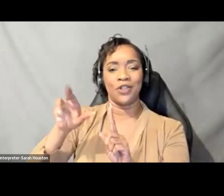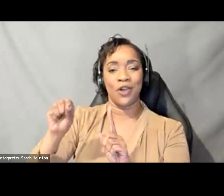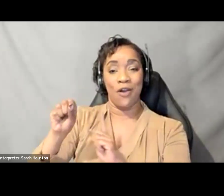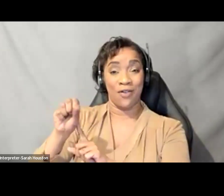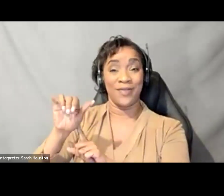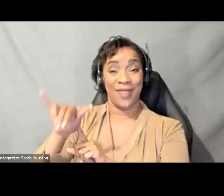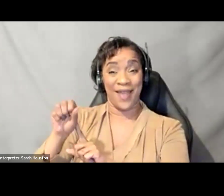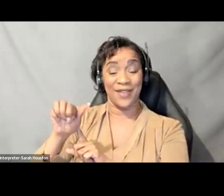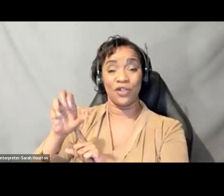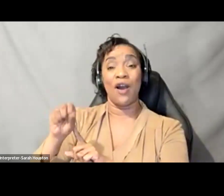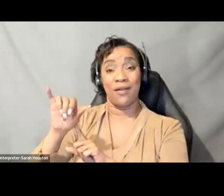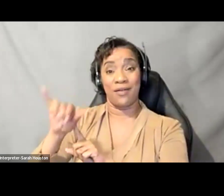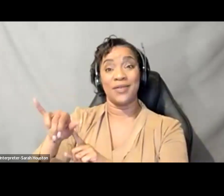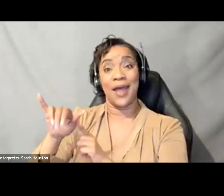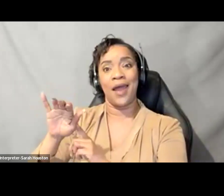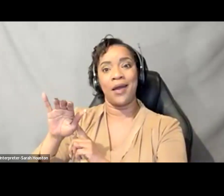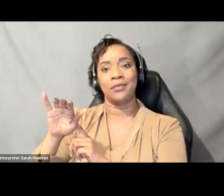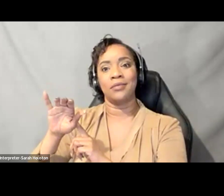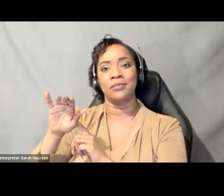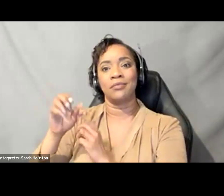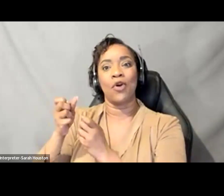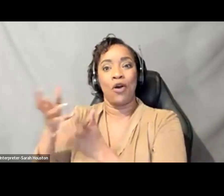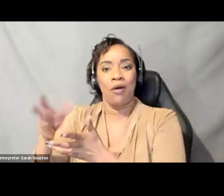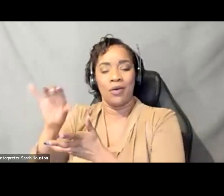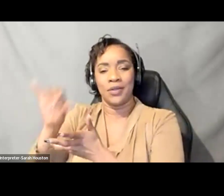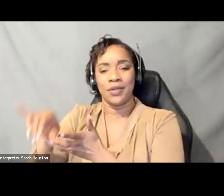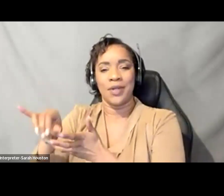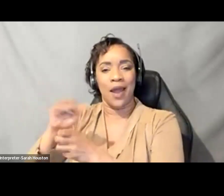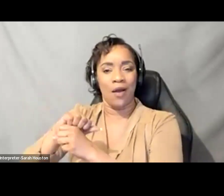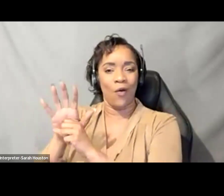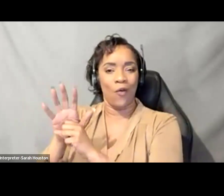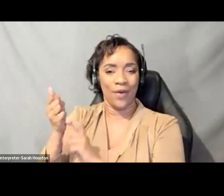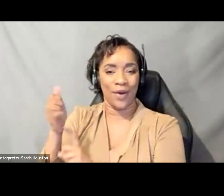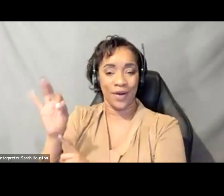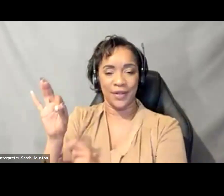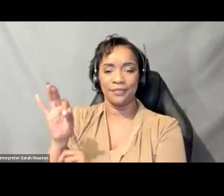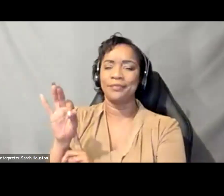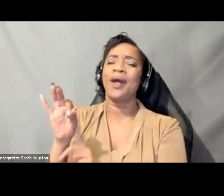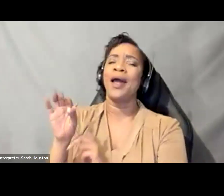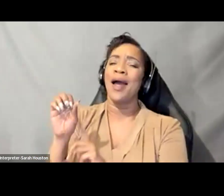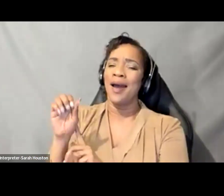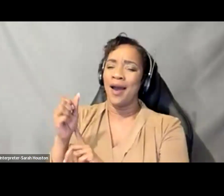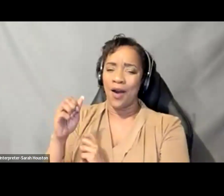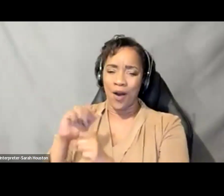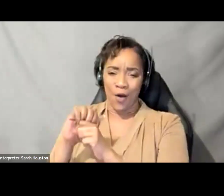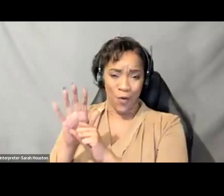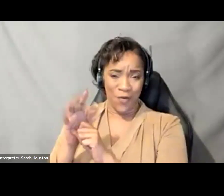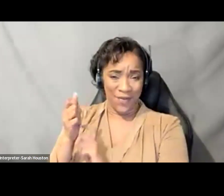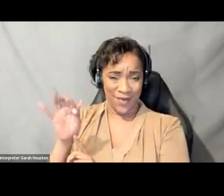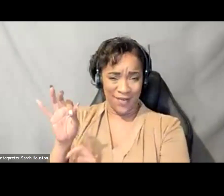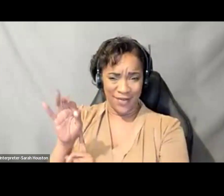so COVID-19, I think everyone has heard about COVID-19, the infection that